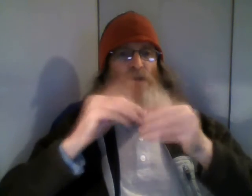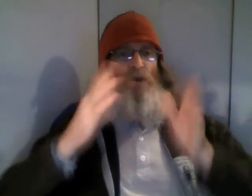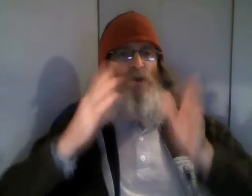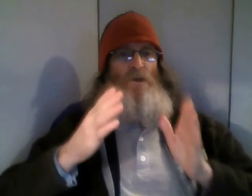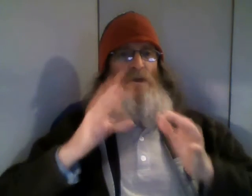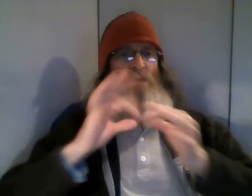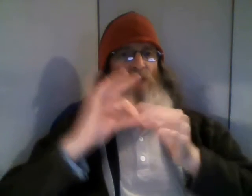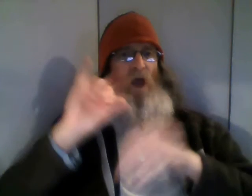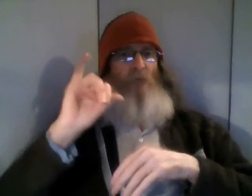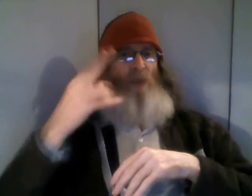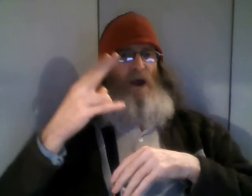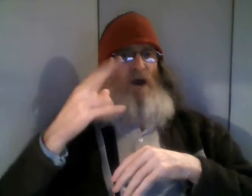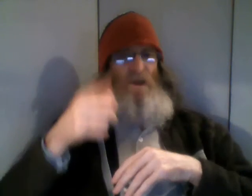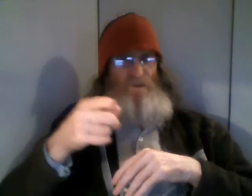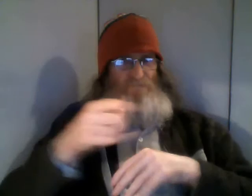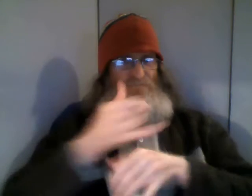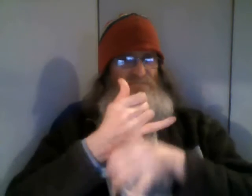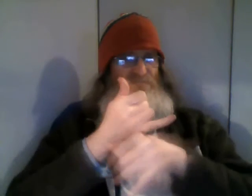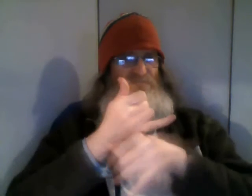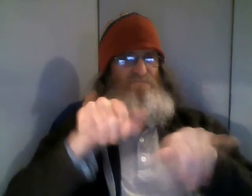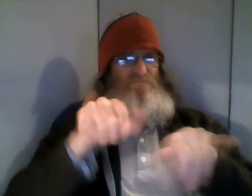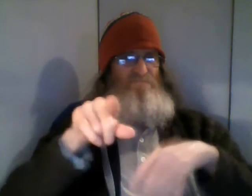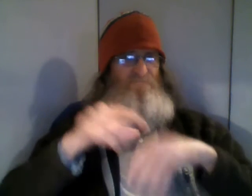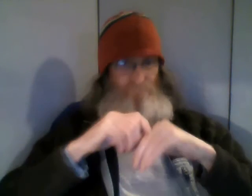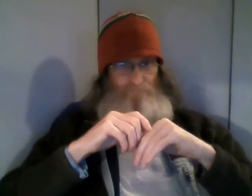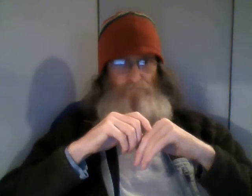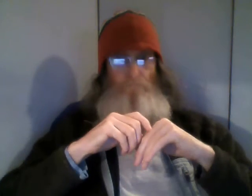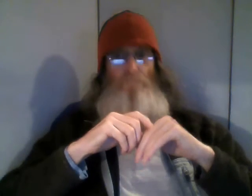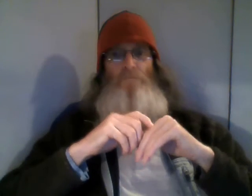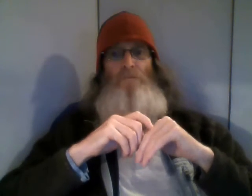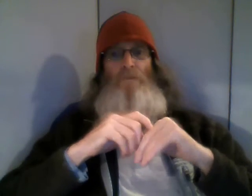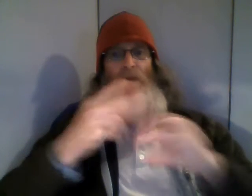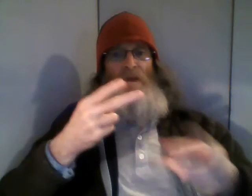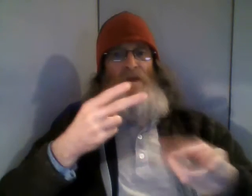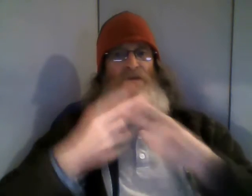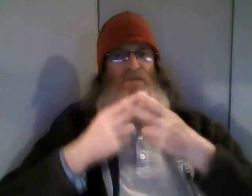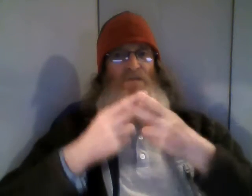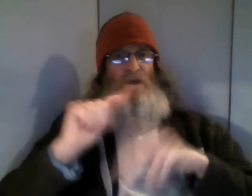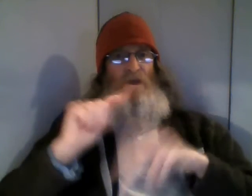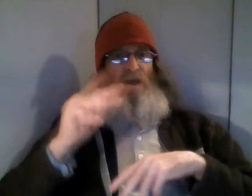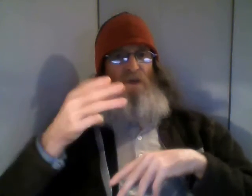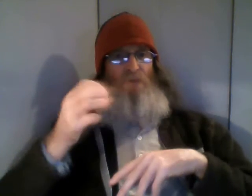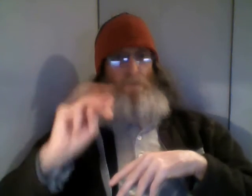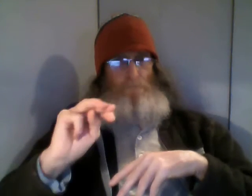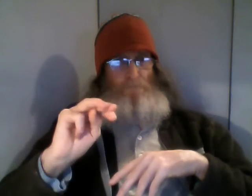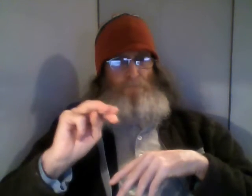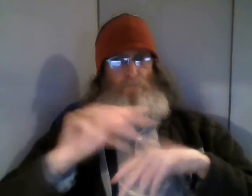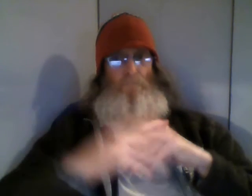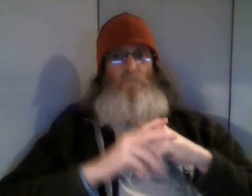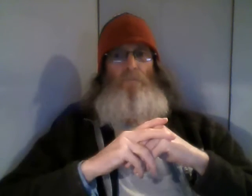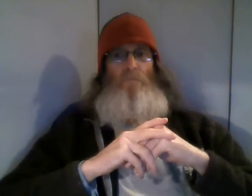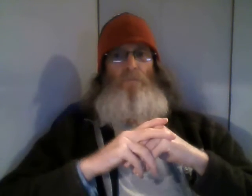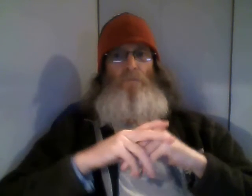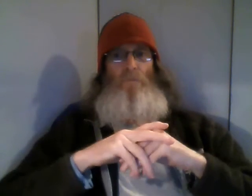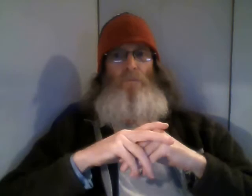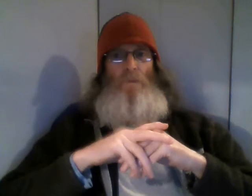more. All Sure Health plans offer lifetime protection that won't be canceled regardless of your age or health, as long as premiums are